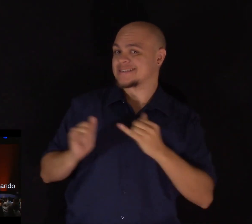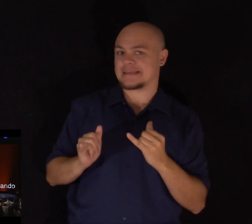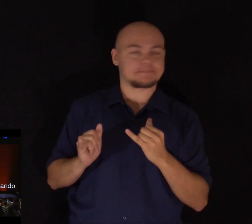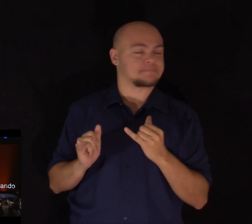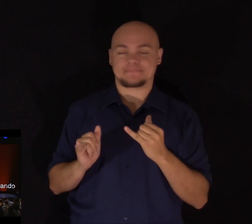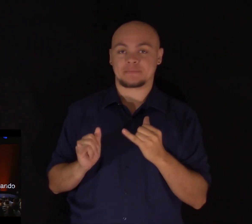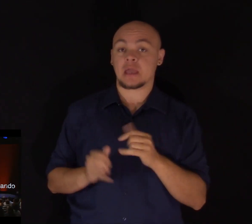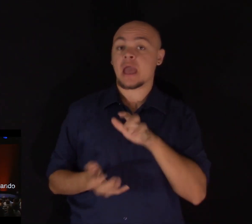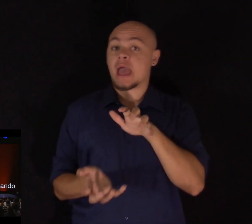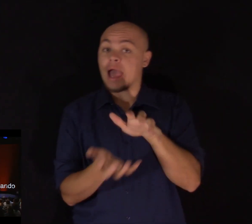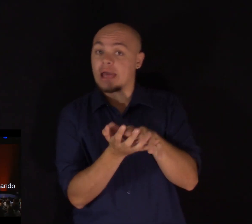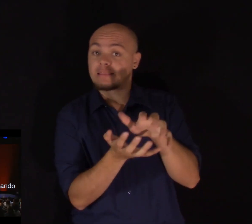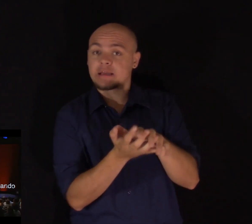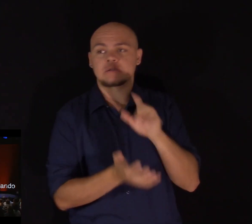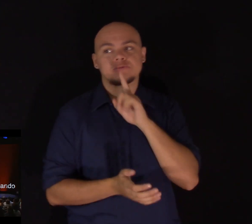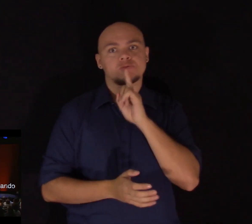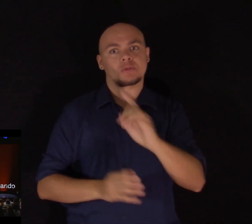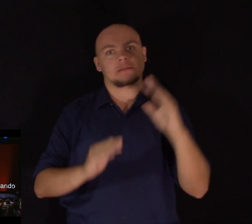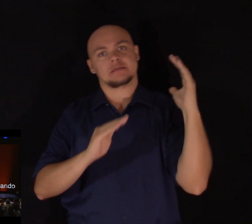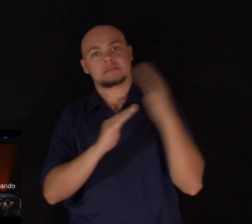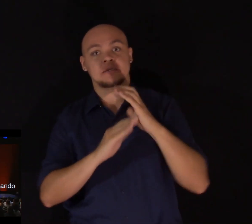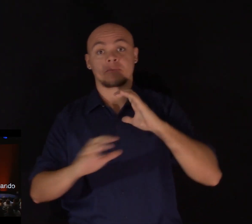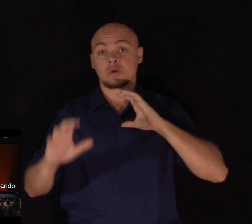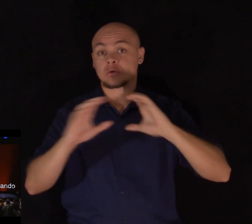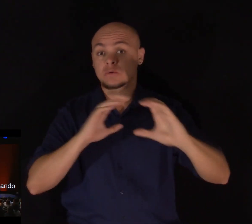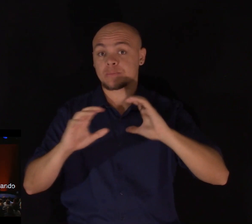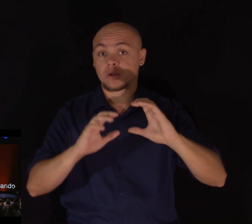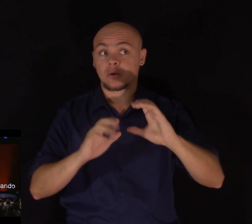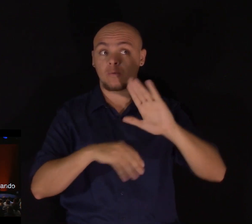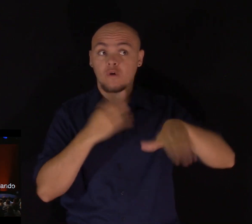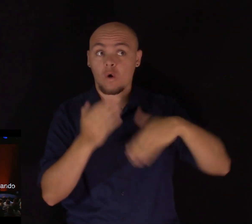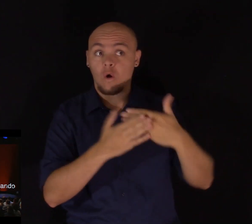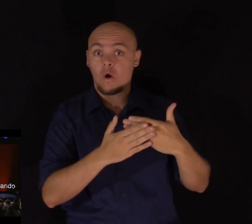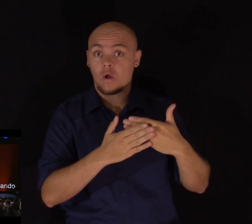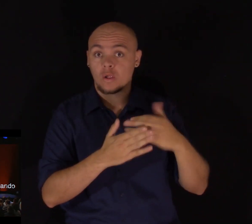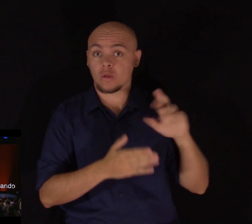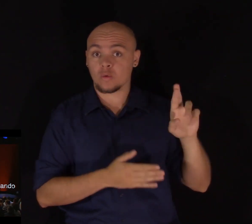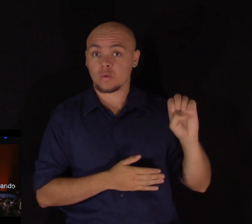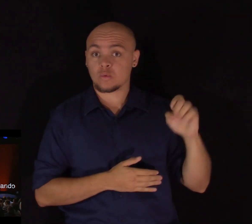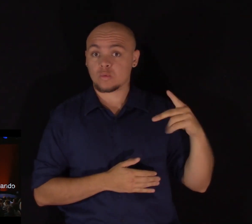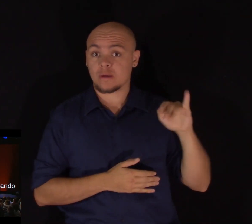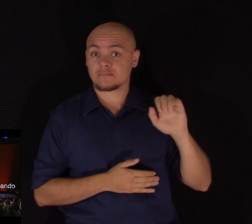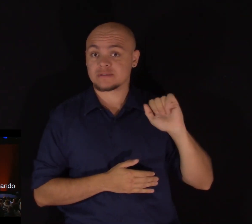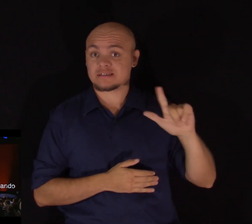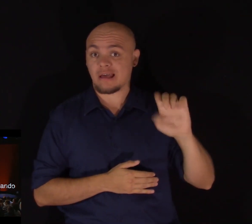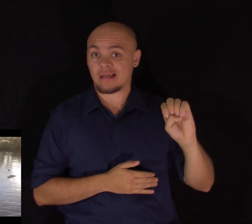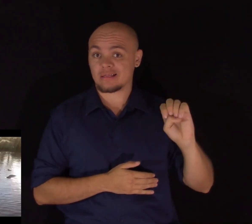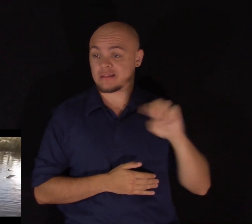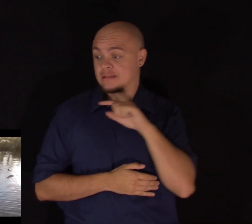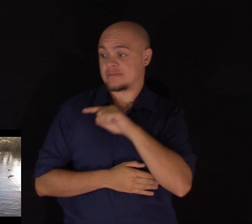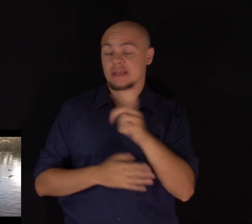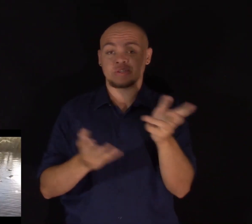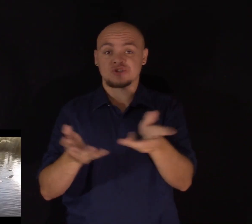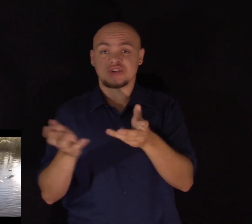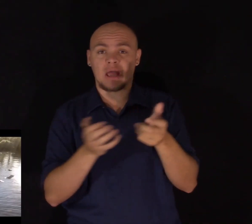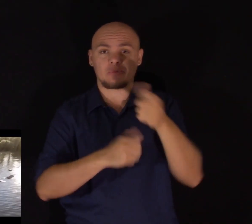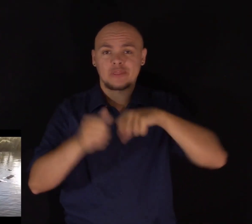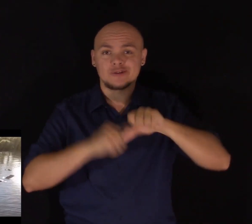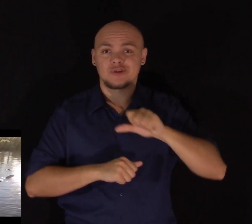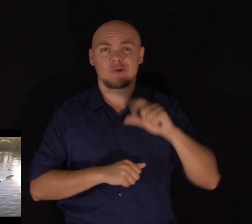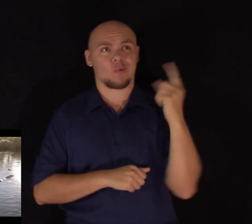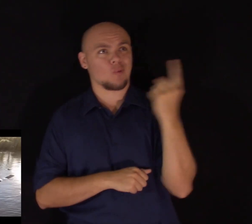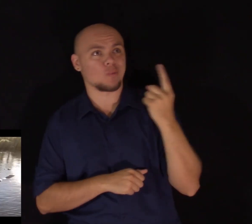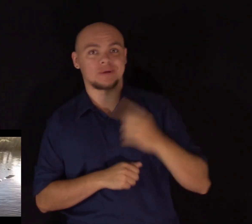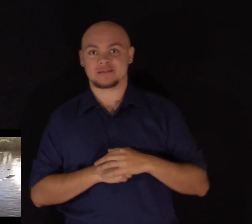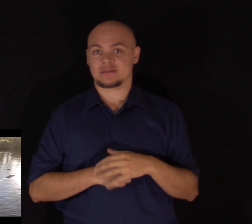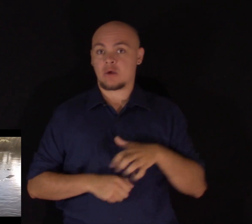alligators and crocodiles are the most communicative of all reptiles? They talk to each other all the time. They talk to each other